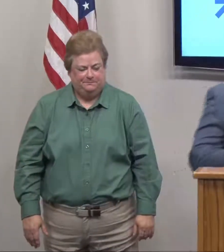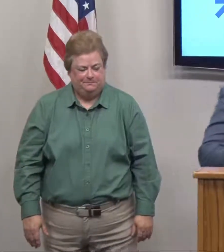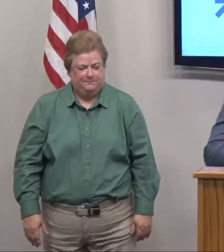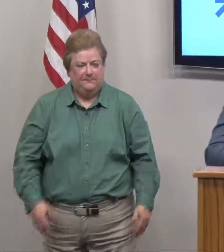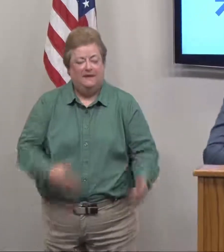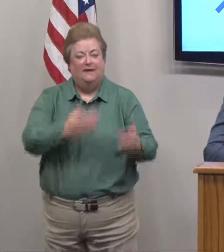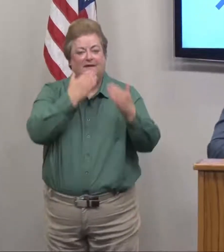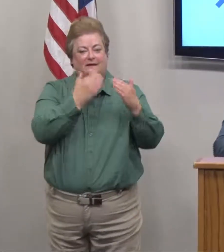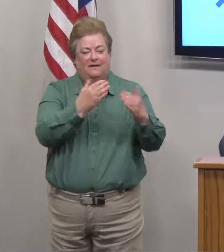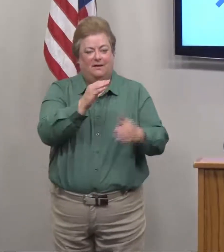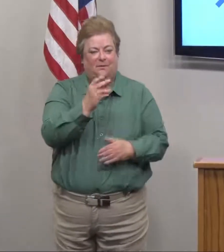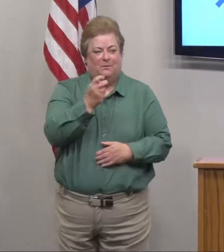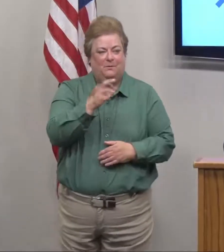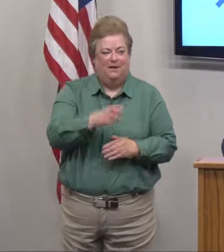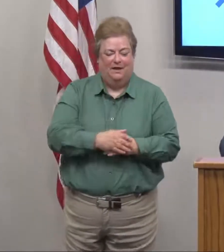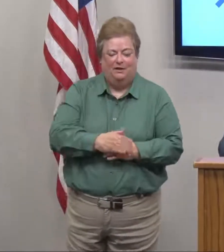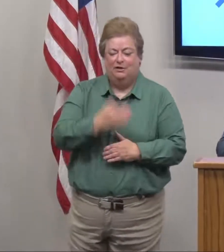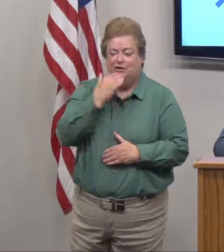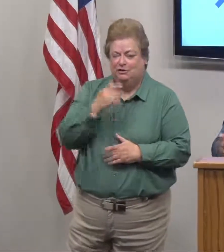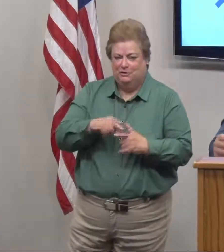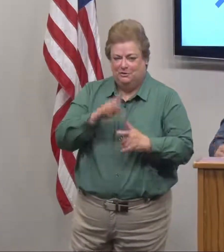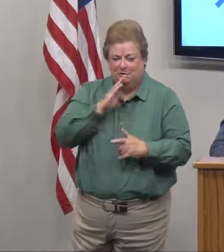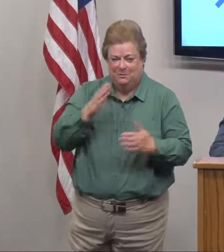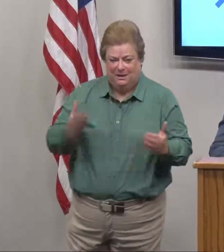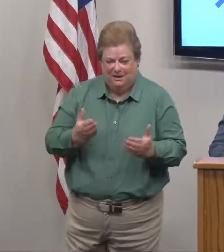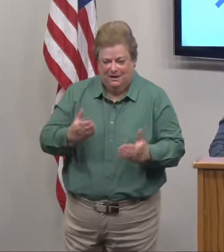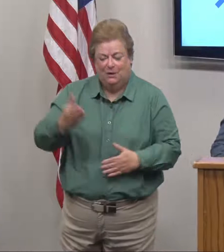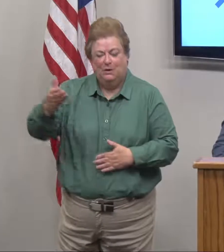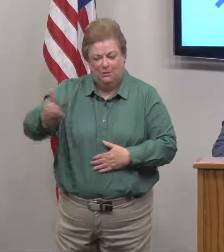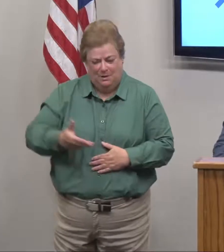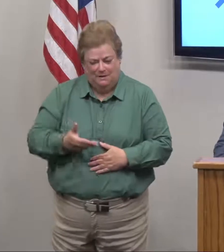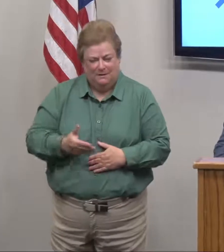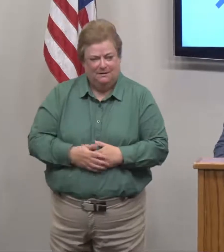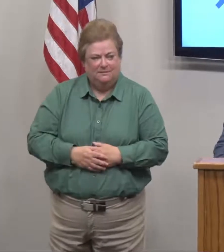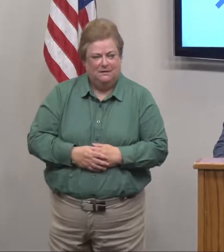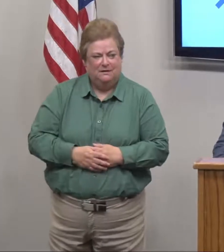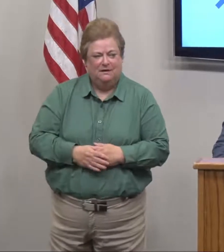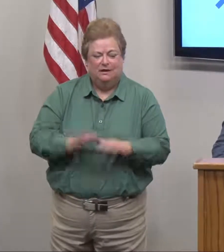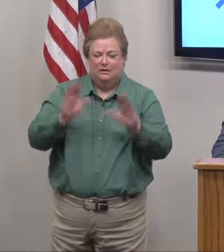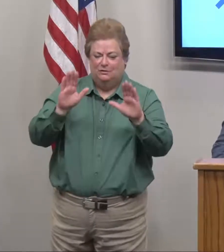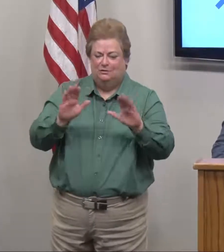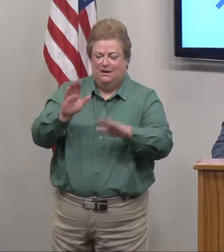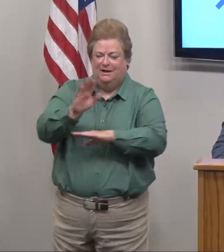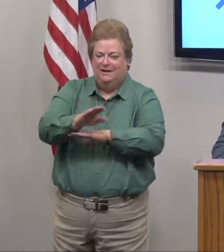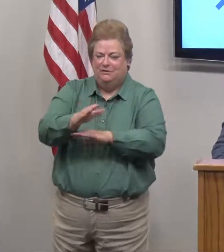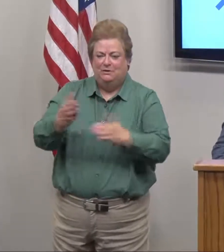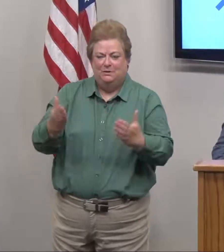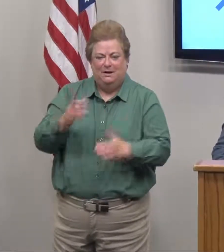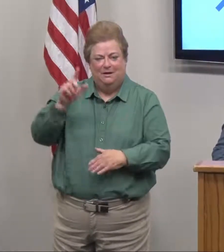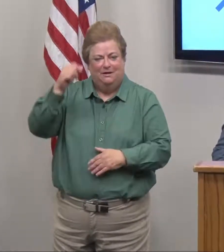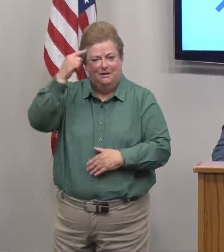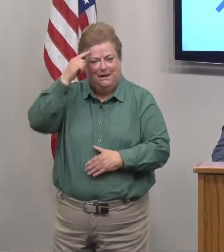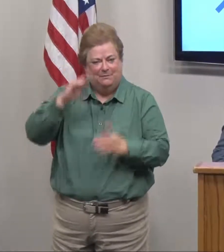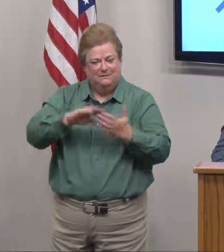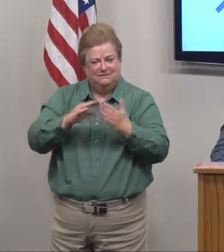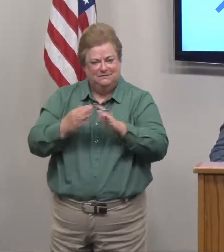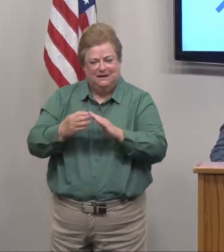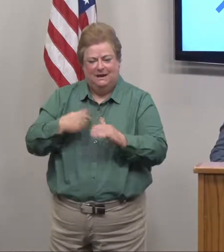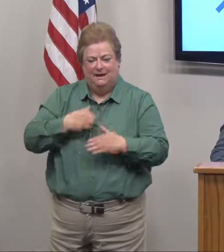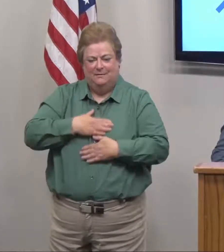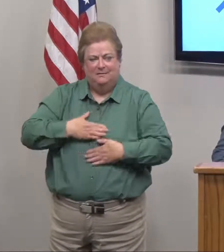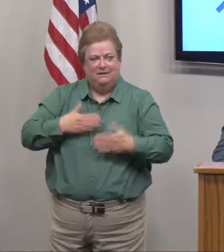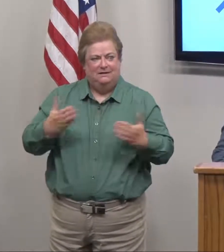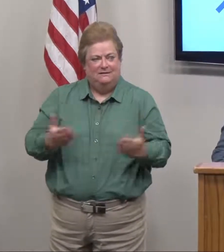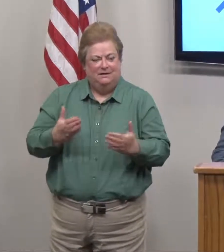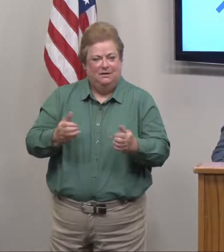Thank you very much, Mayor. It's good to be here. Welcome. It's a great afternoon here in the capital city, and I'm pleased to be back here